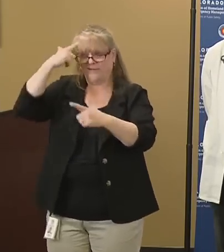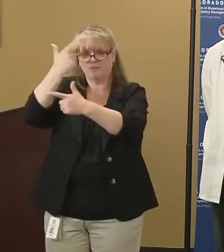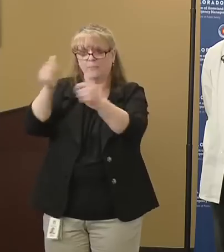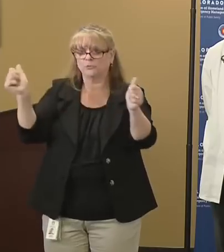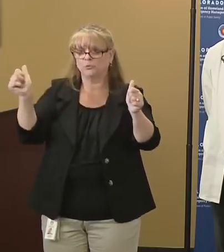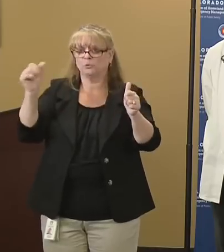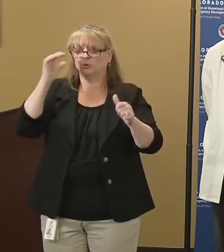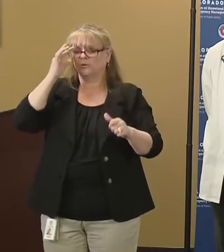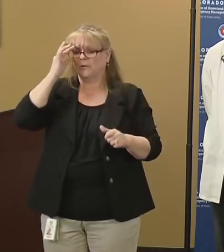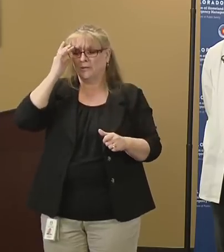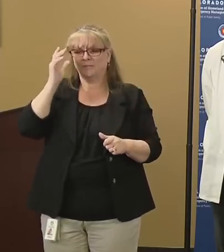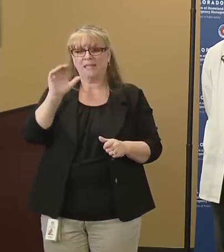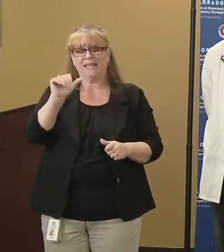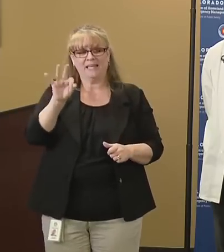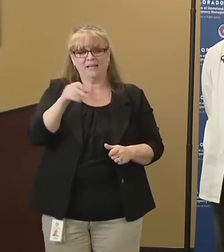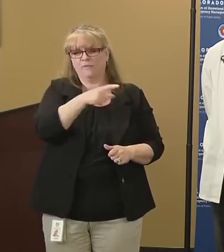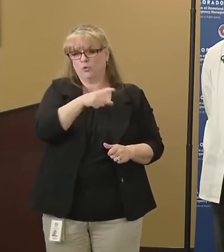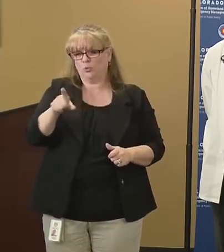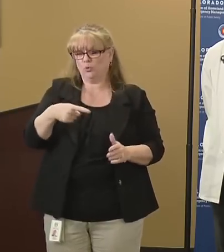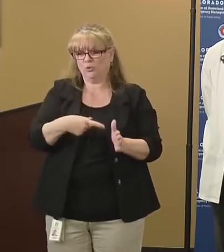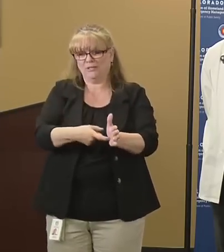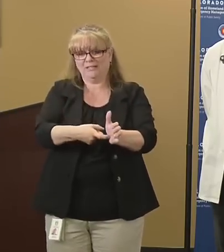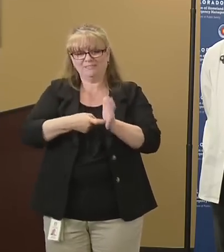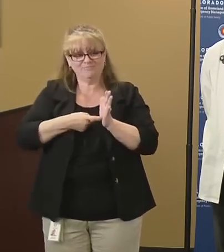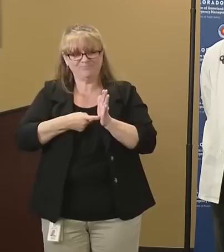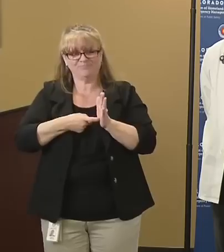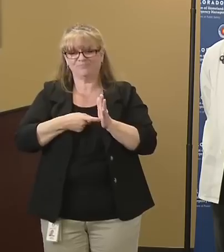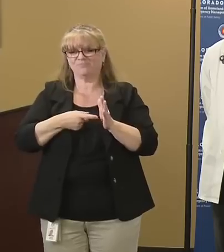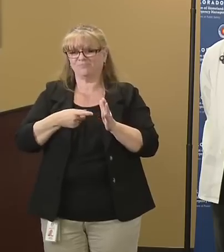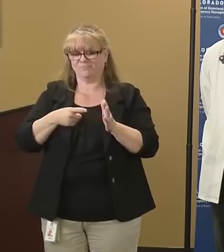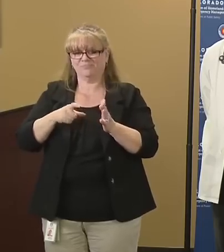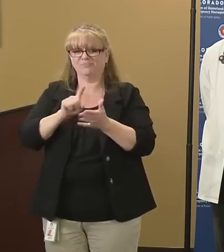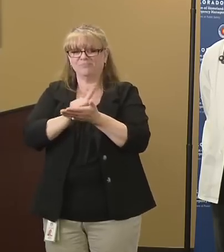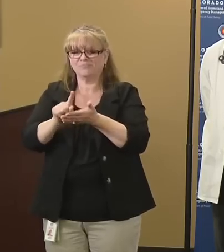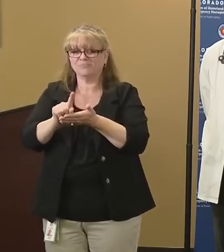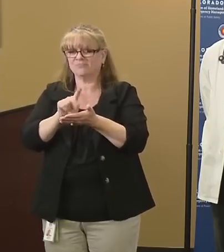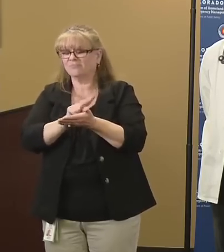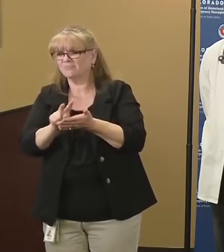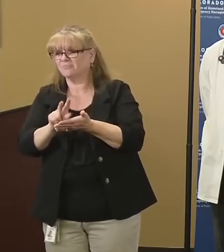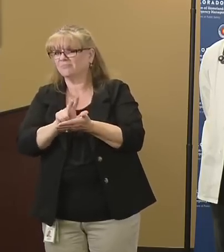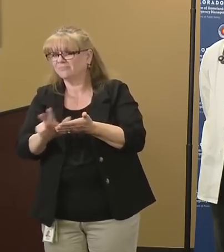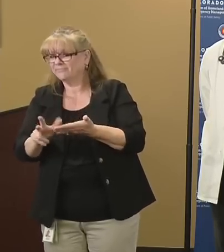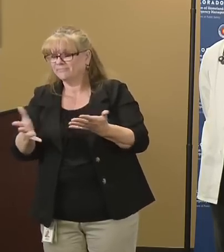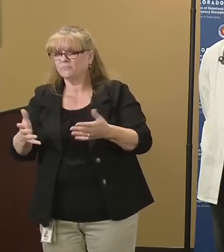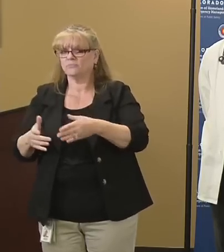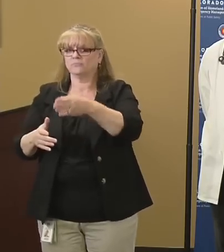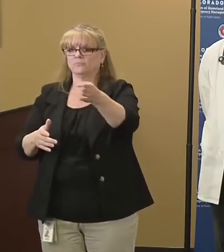to in the coming days and weeks. We'll take one more from the telephone.